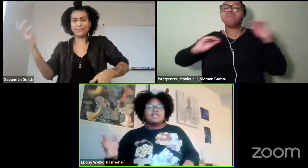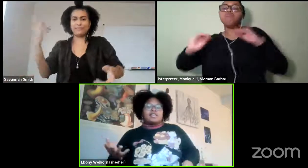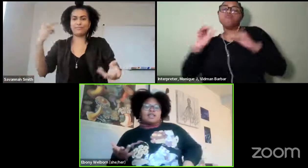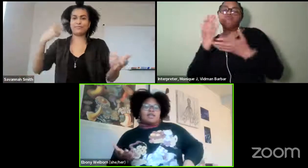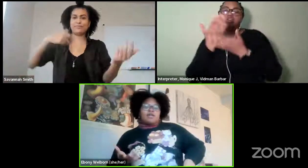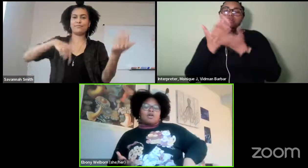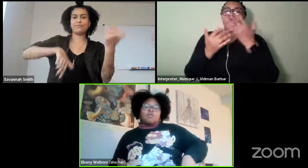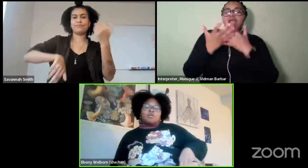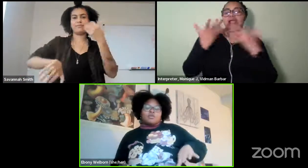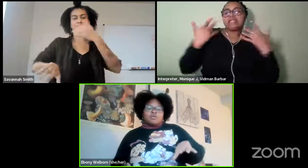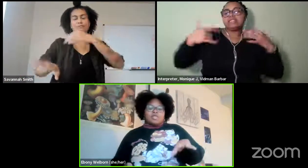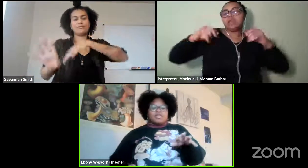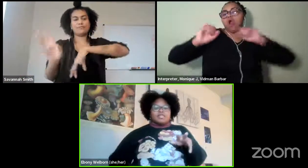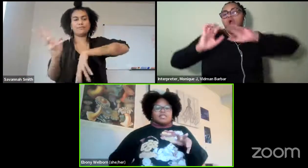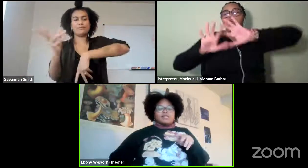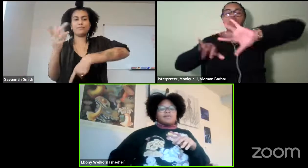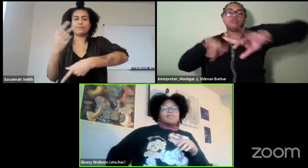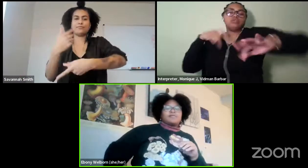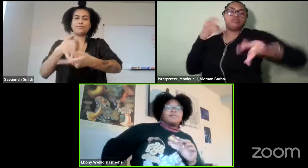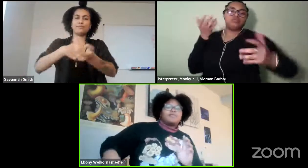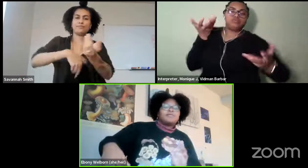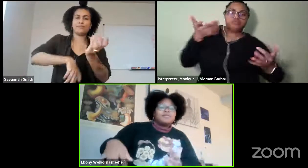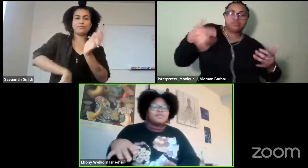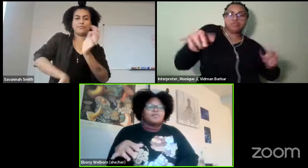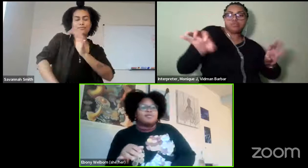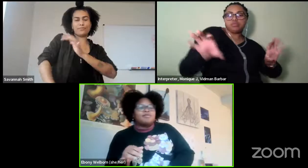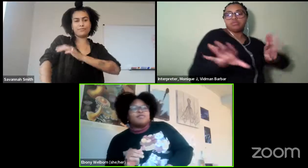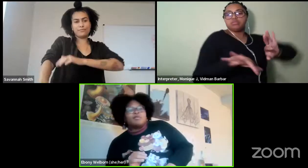hand and arm movements.